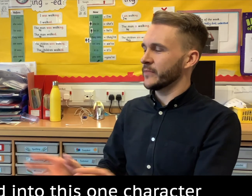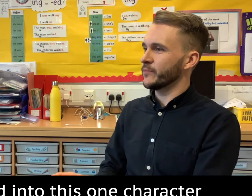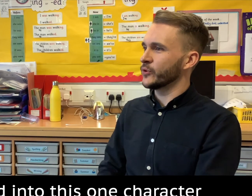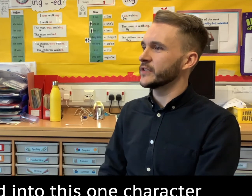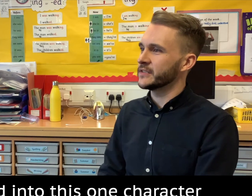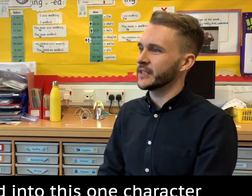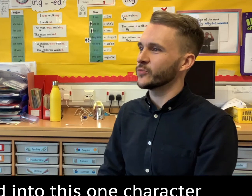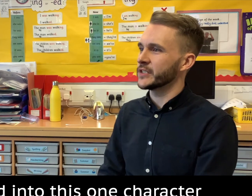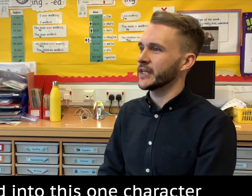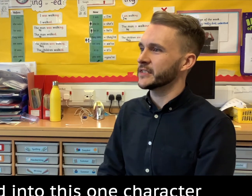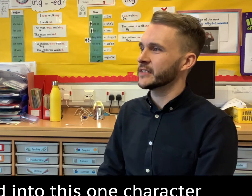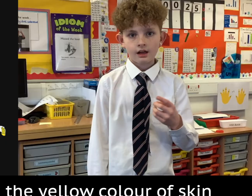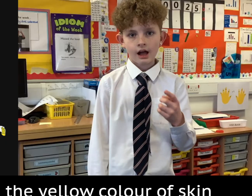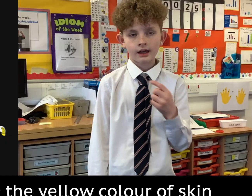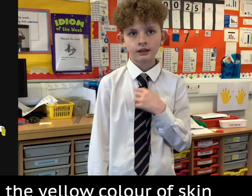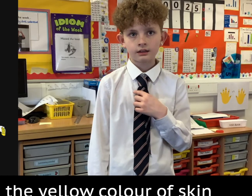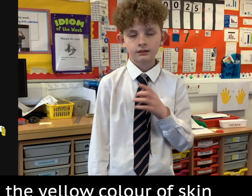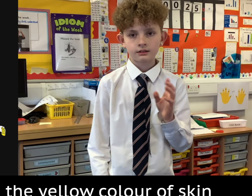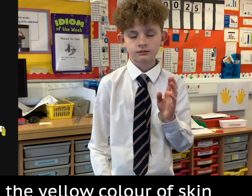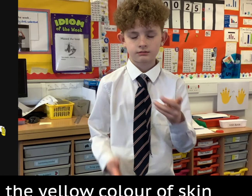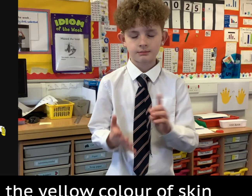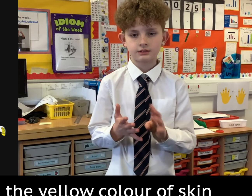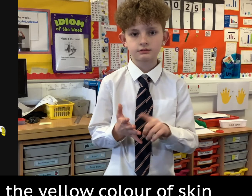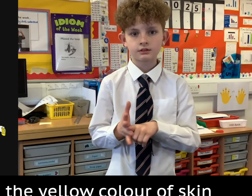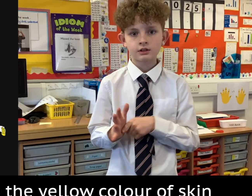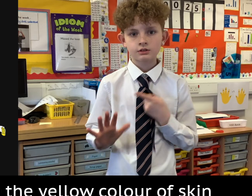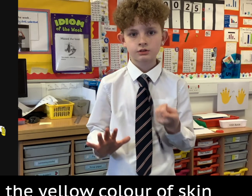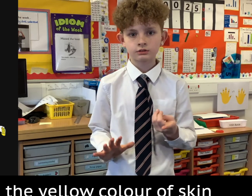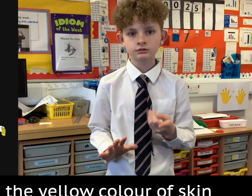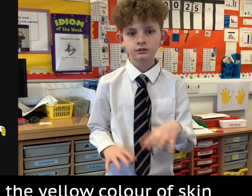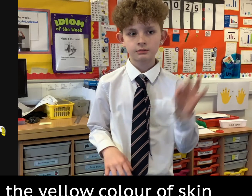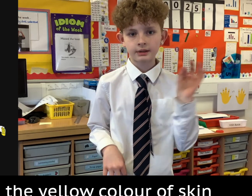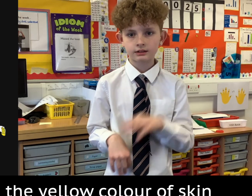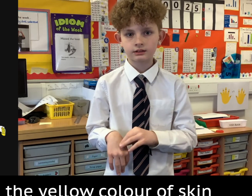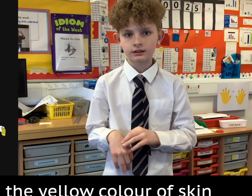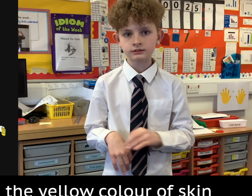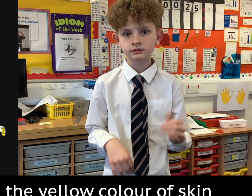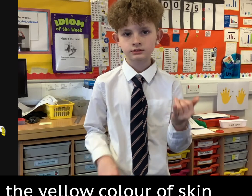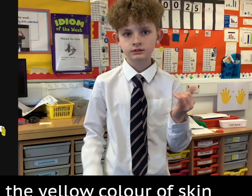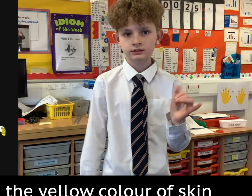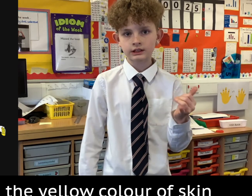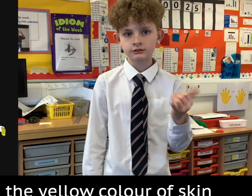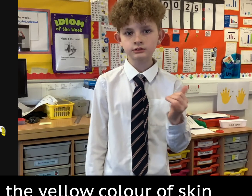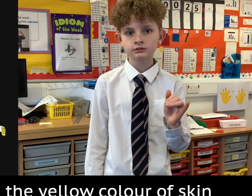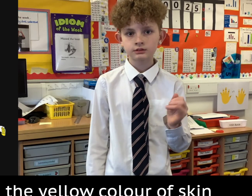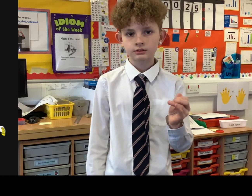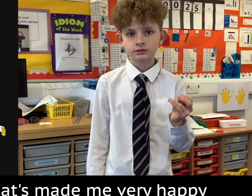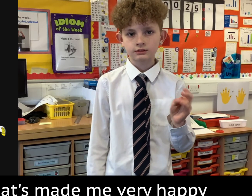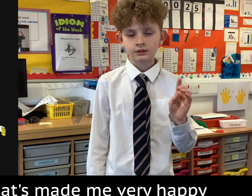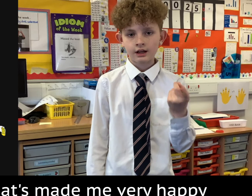ideas pulled into this one character. I mean, chum, but then